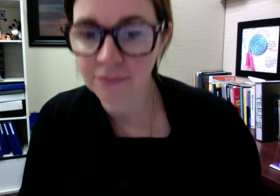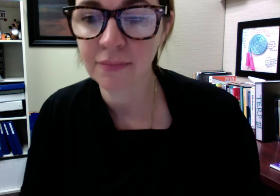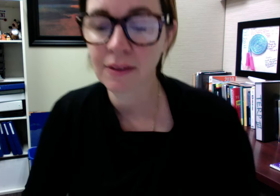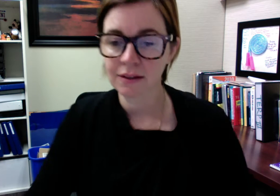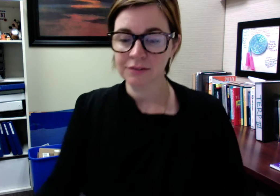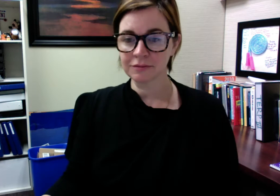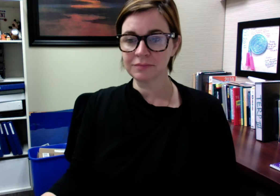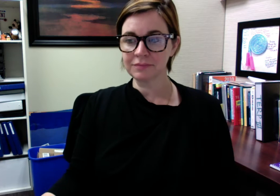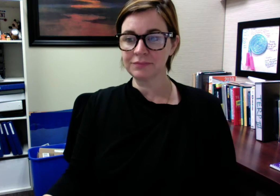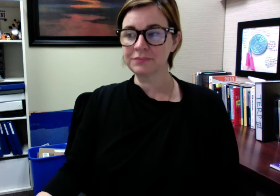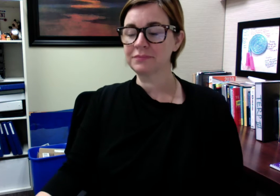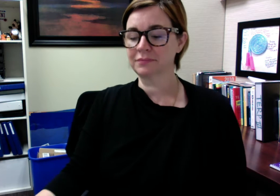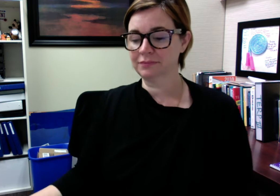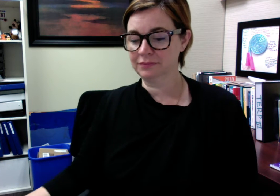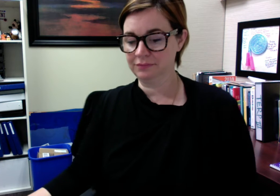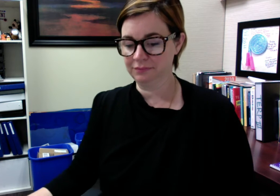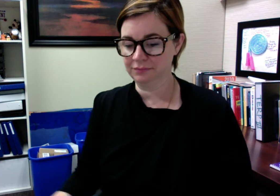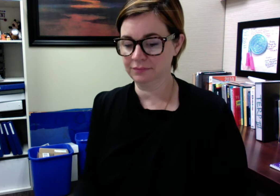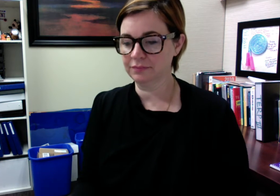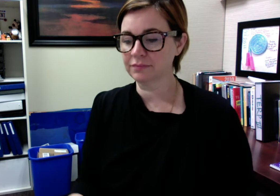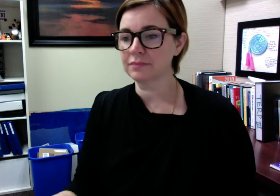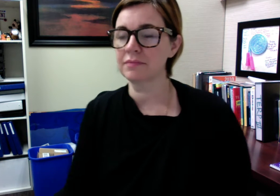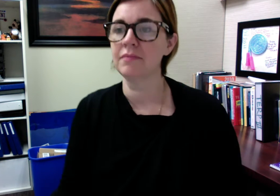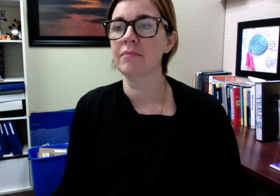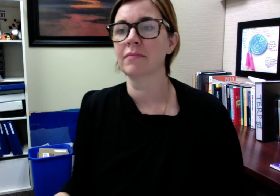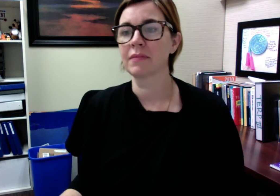code of ethics drill number 3.